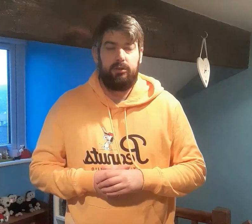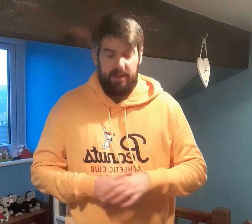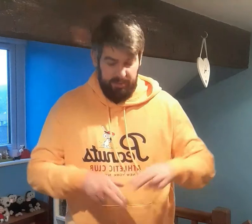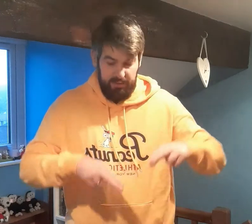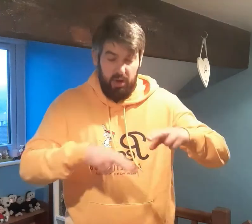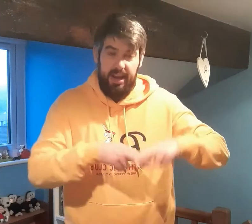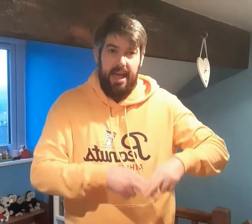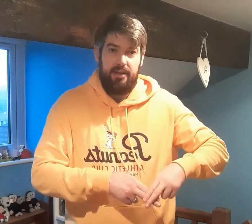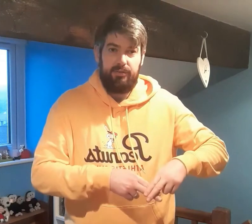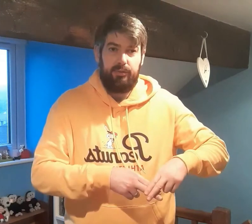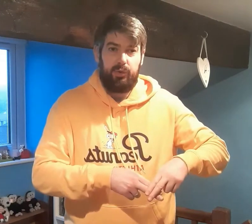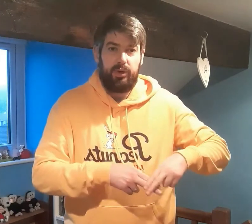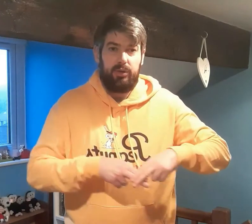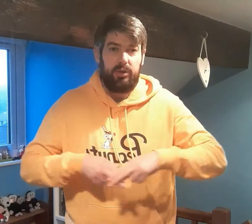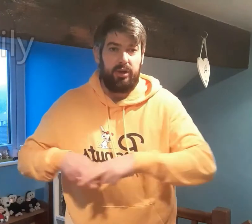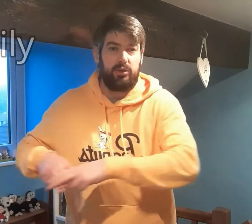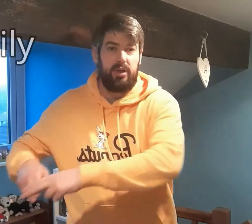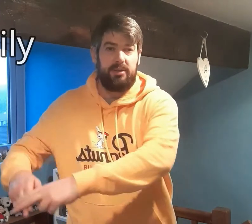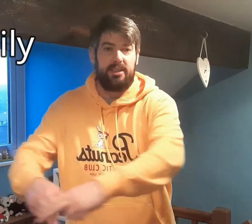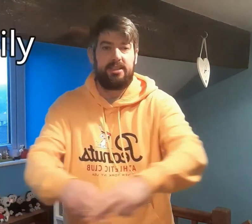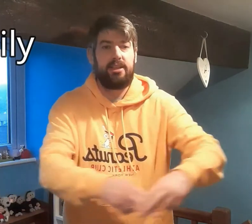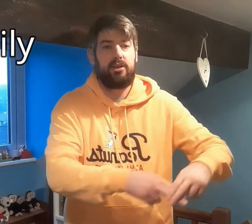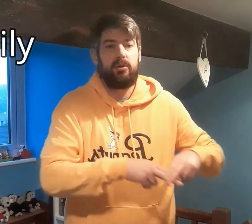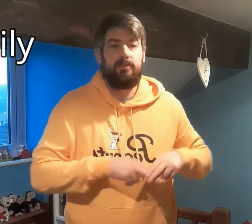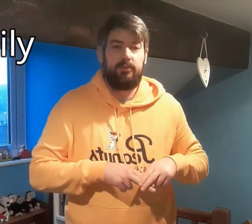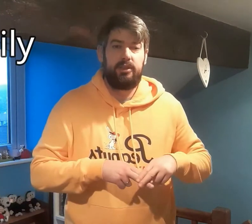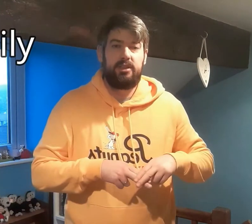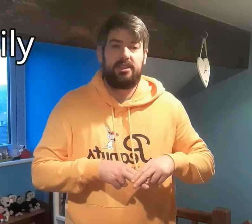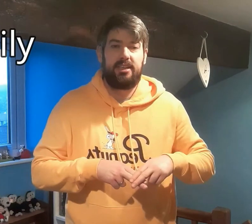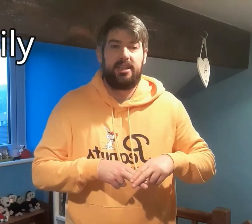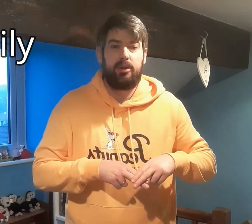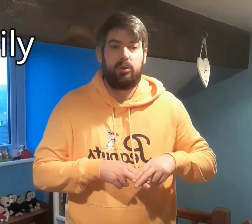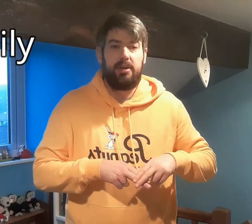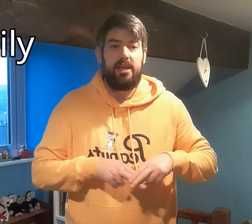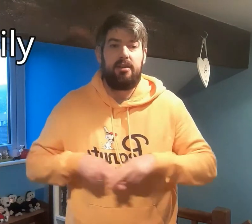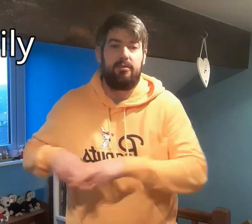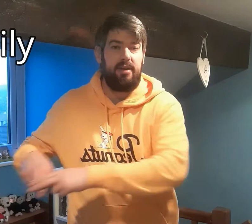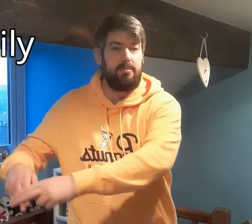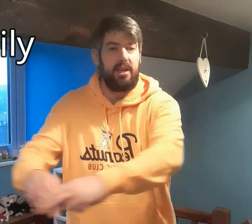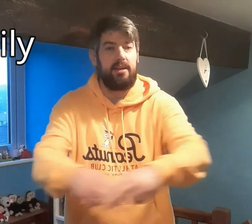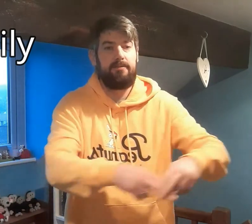So family, you've got an F in front of you that goes round in a circle. So that sign would be family.